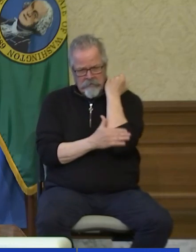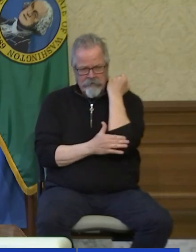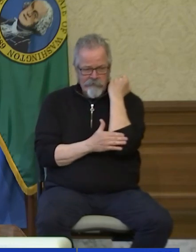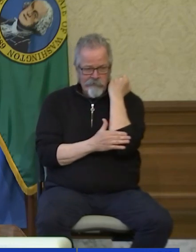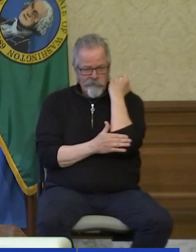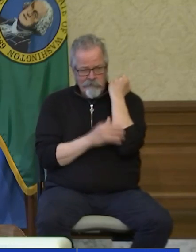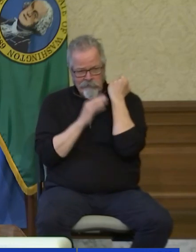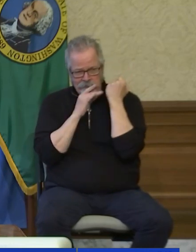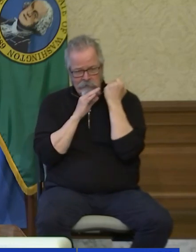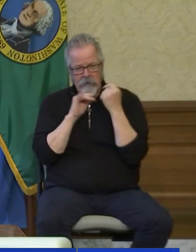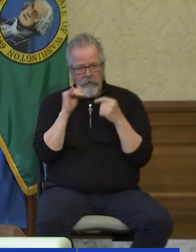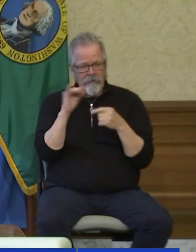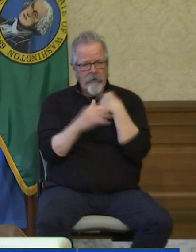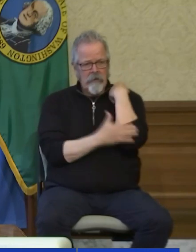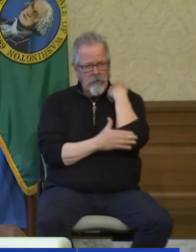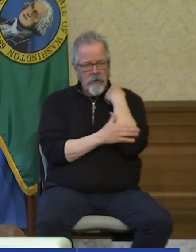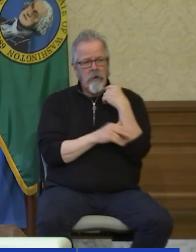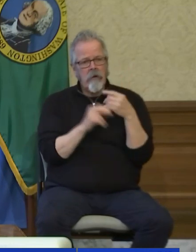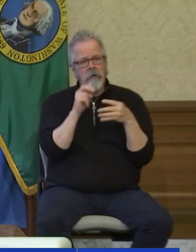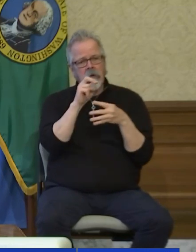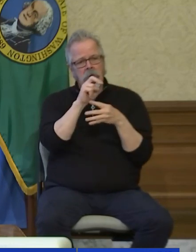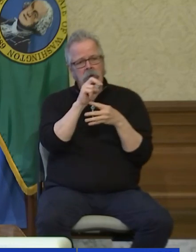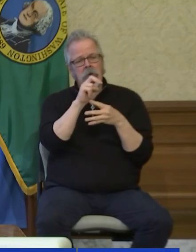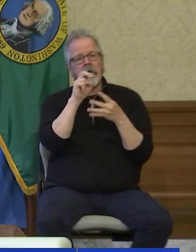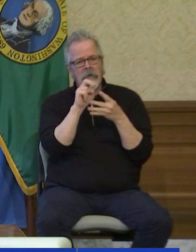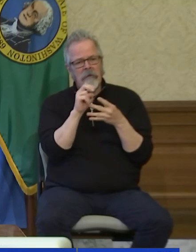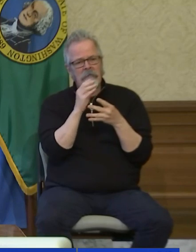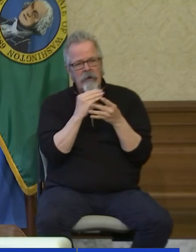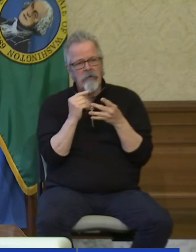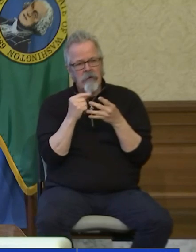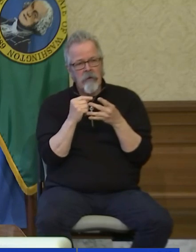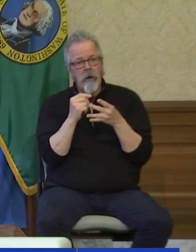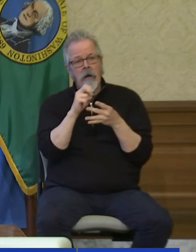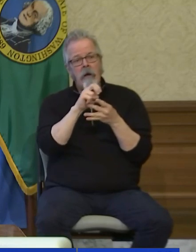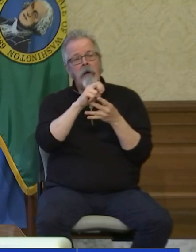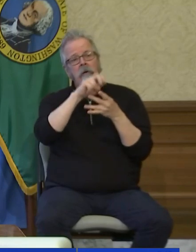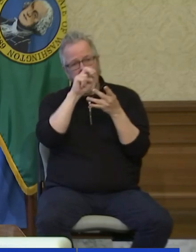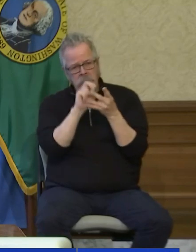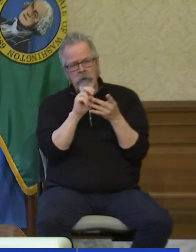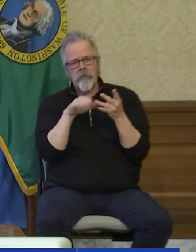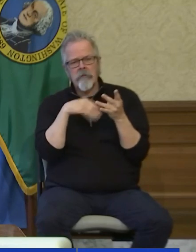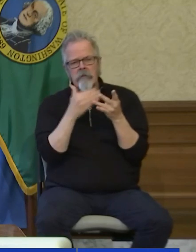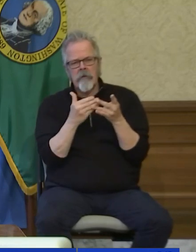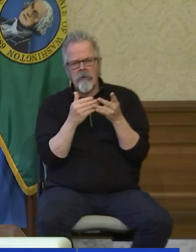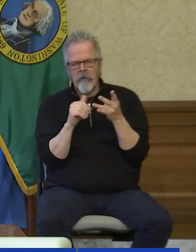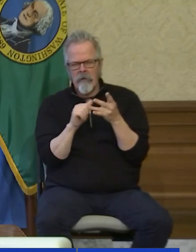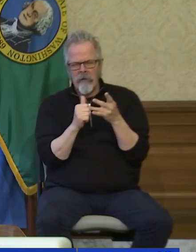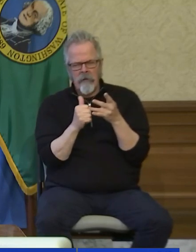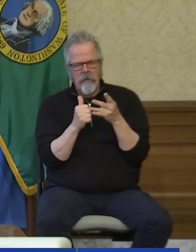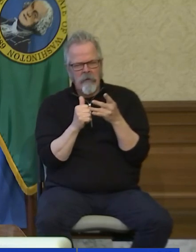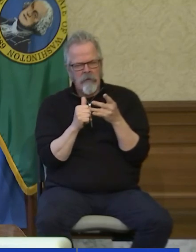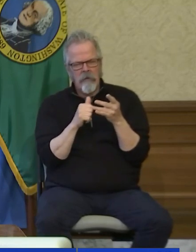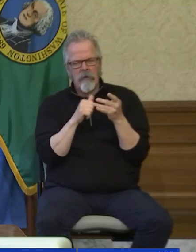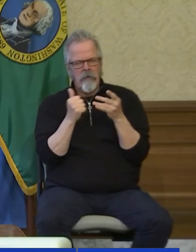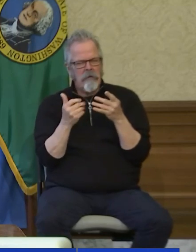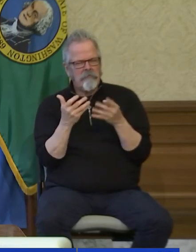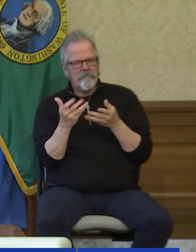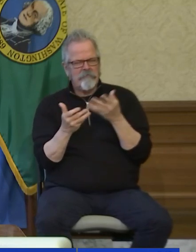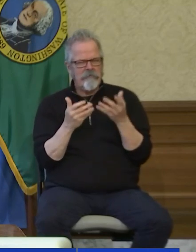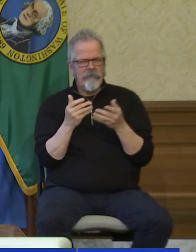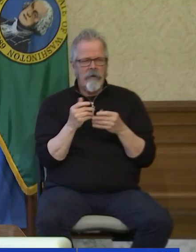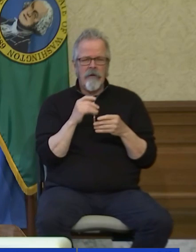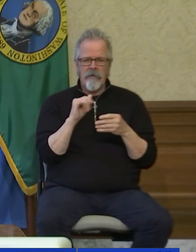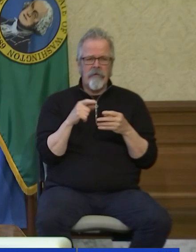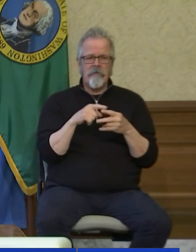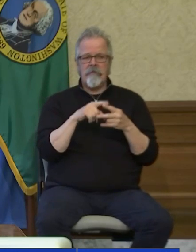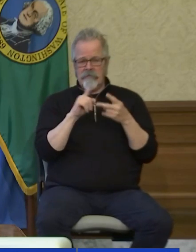this, if by mid-May phase 1 is sort of fully implemented, is it reasonable to think if you're a restaurant owner or a retailer or maybe you have